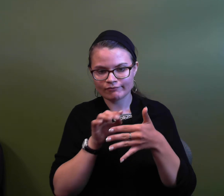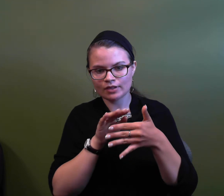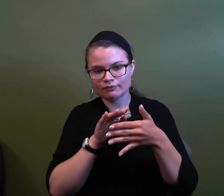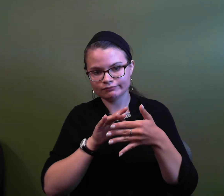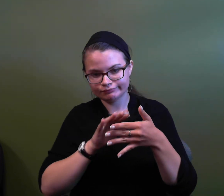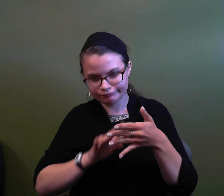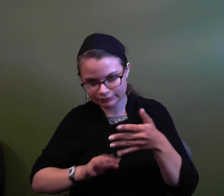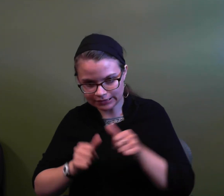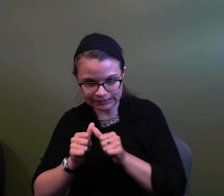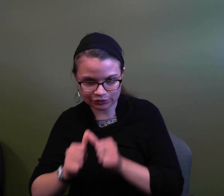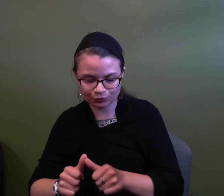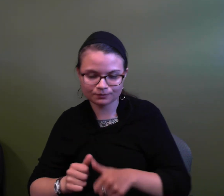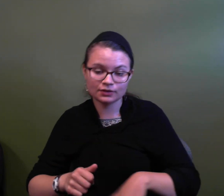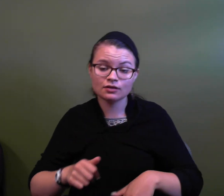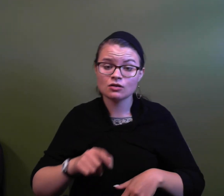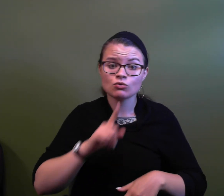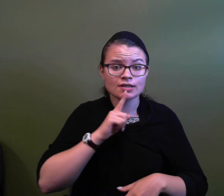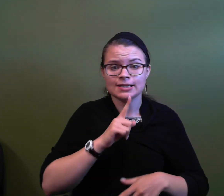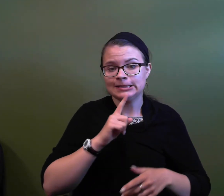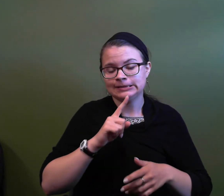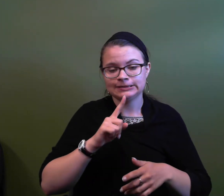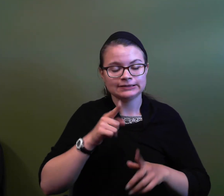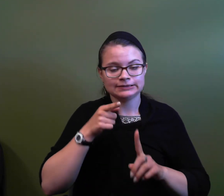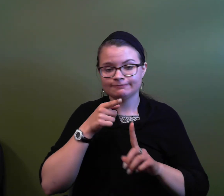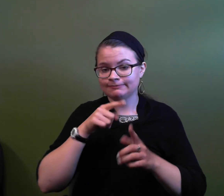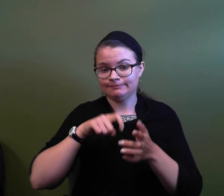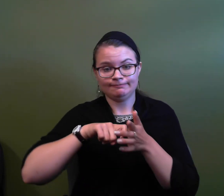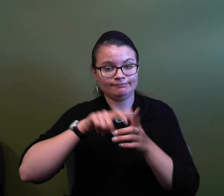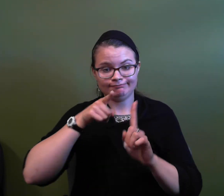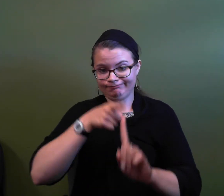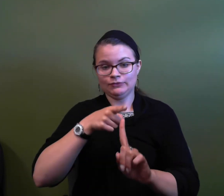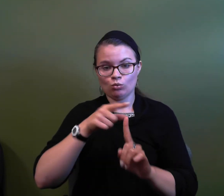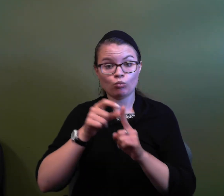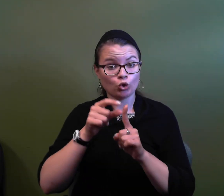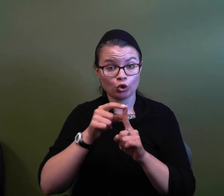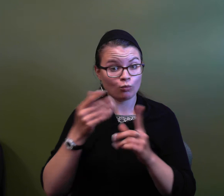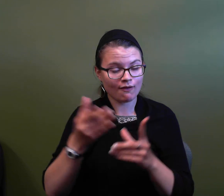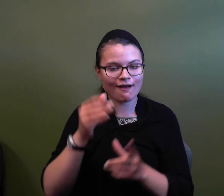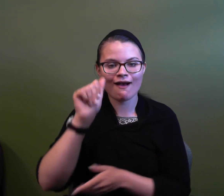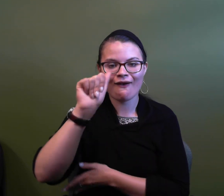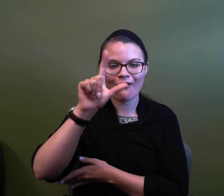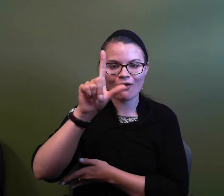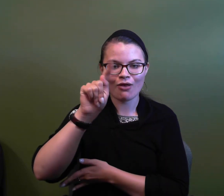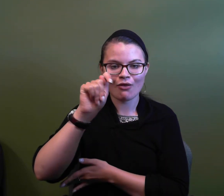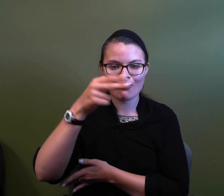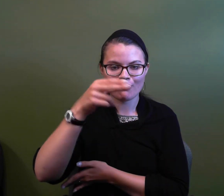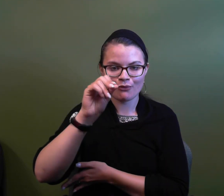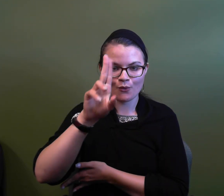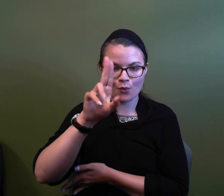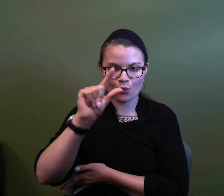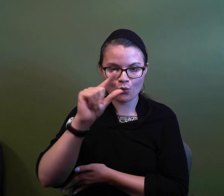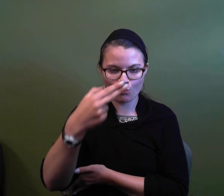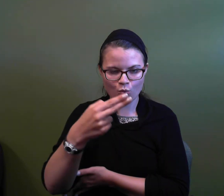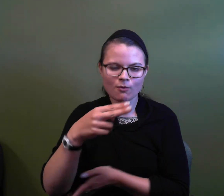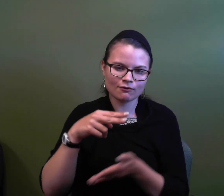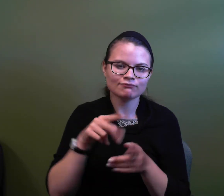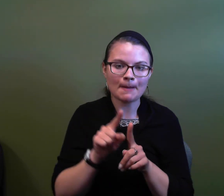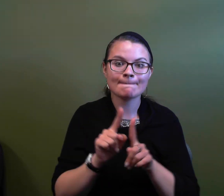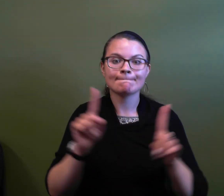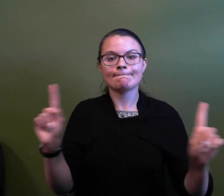although, okay? And you'll notice that this has two clauses. I don't want to get too technical